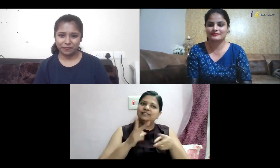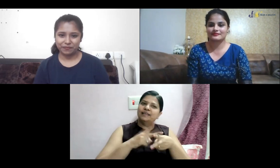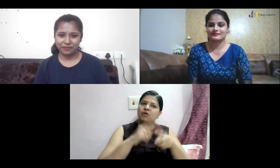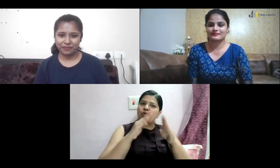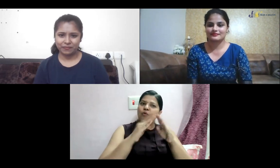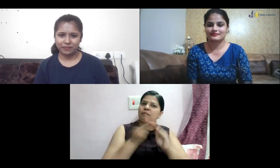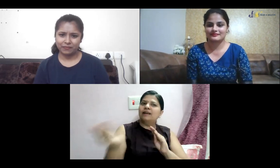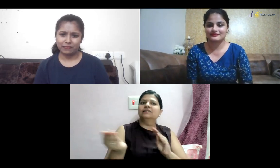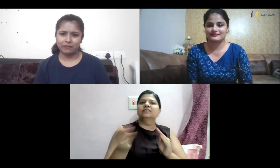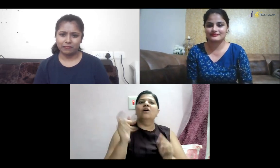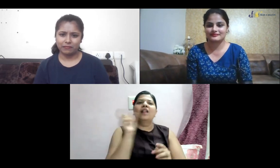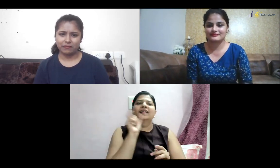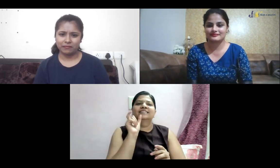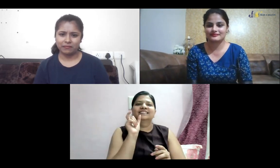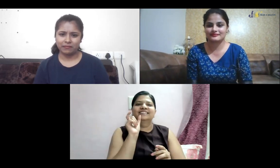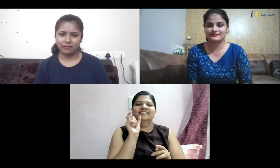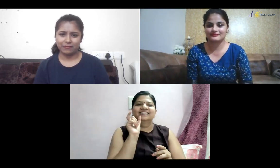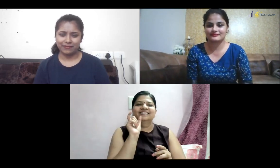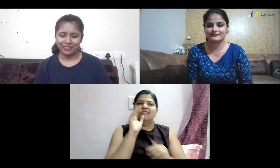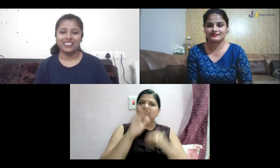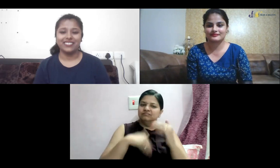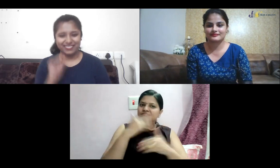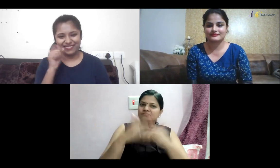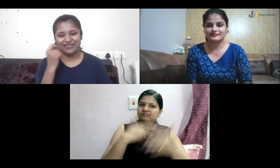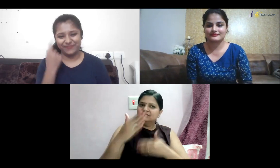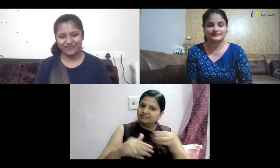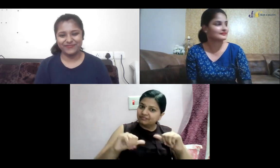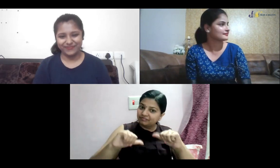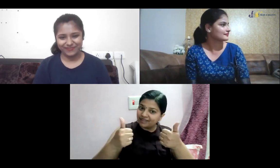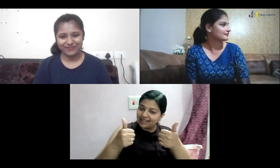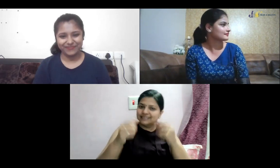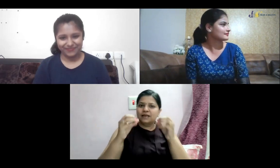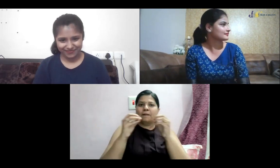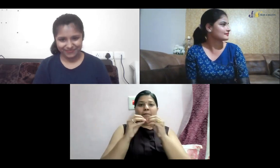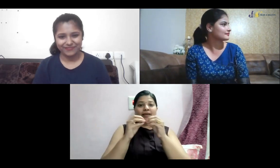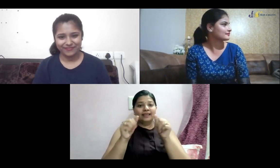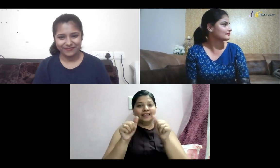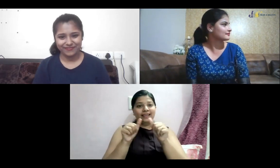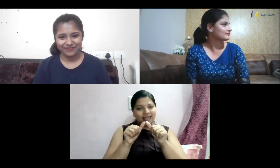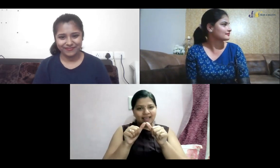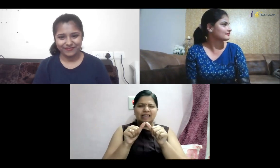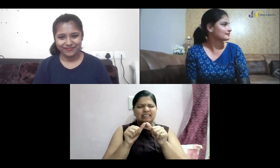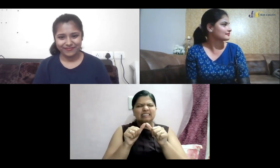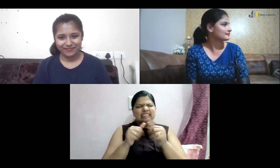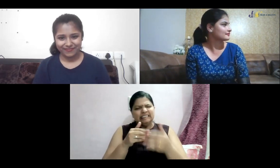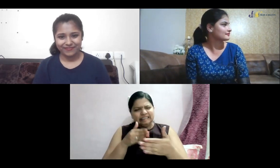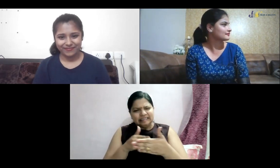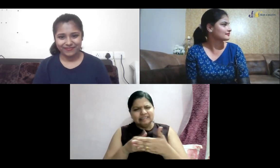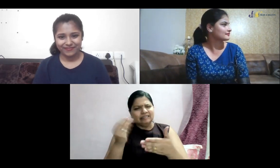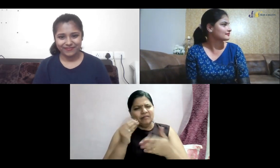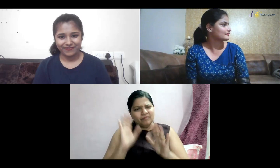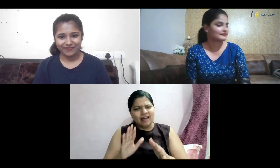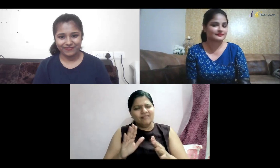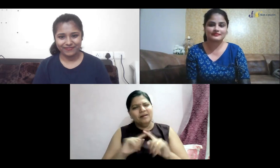not allowed to do a lot of things. I felt scared. The college is near to I my home, understand. so I was